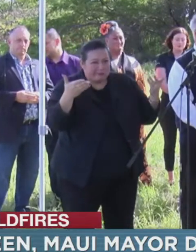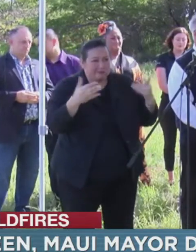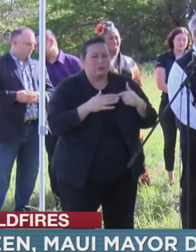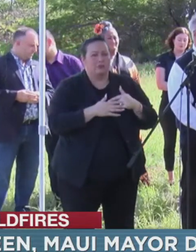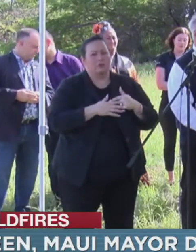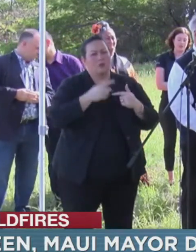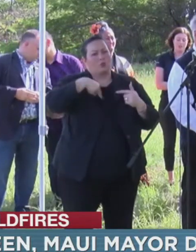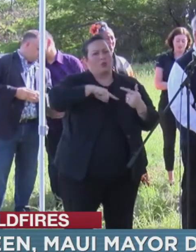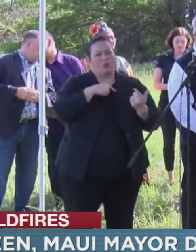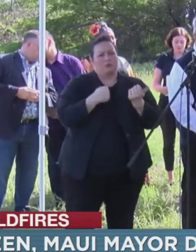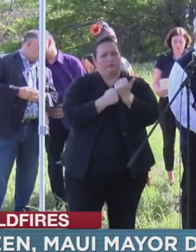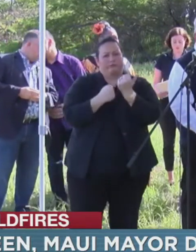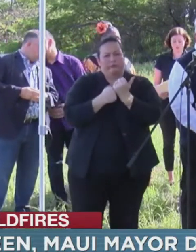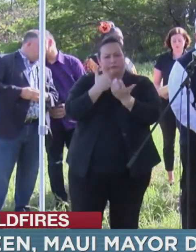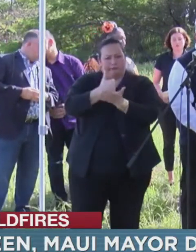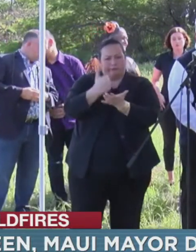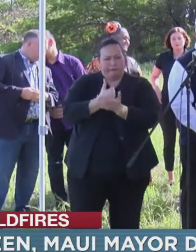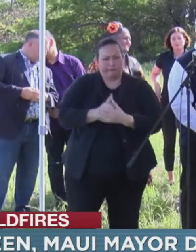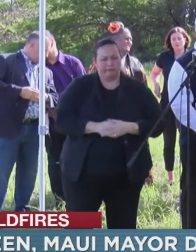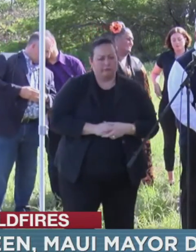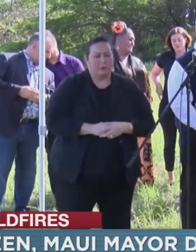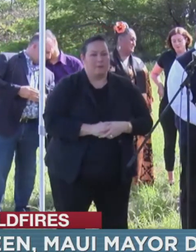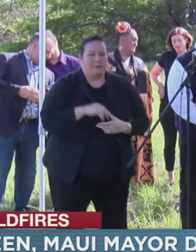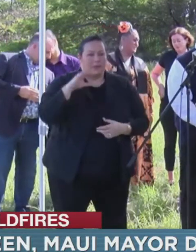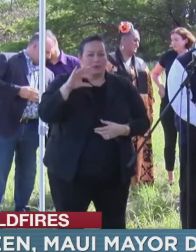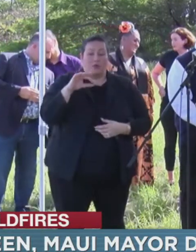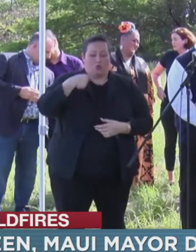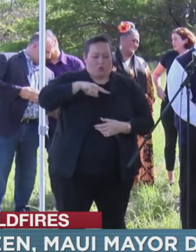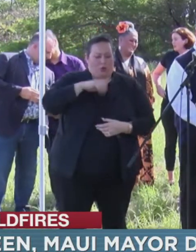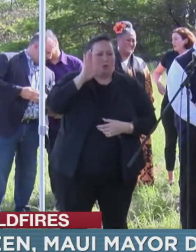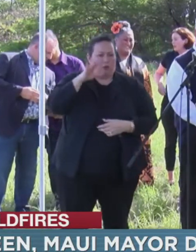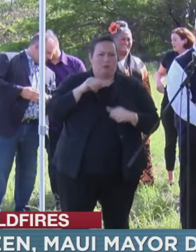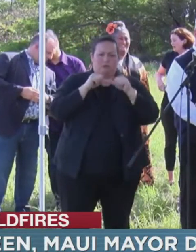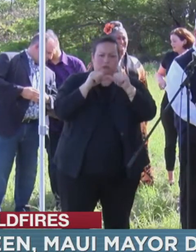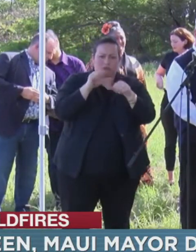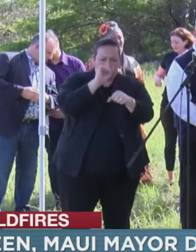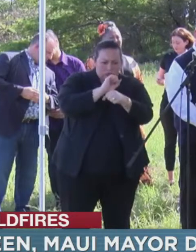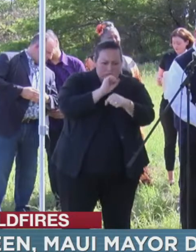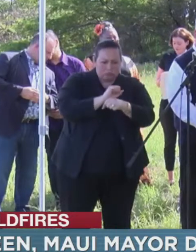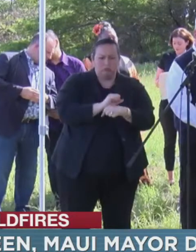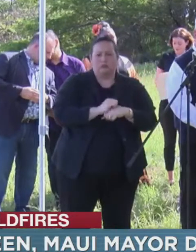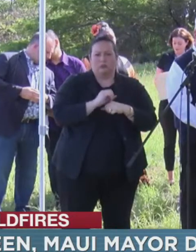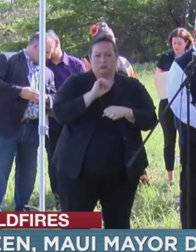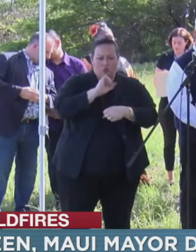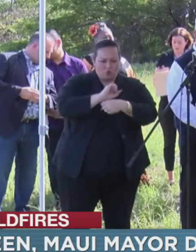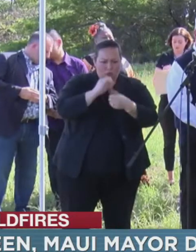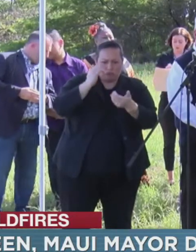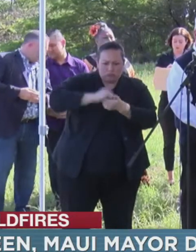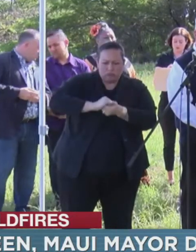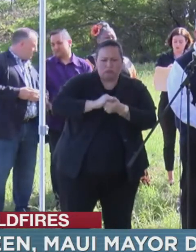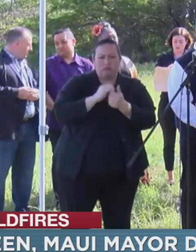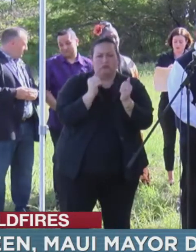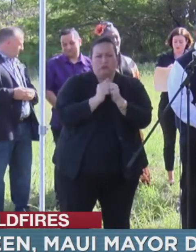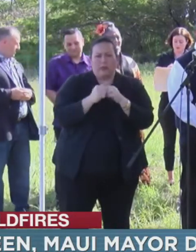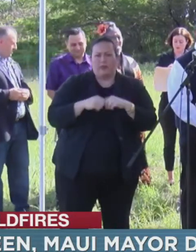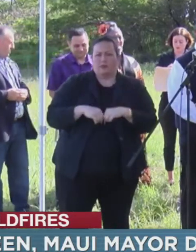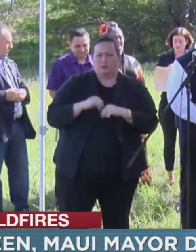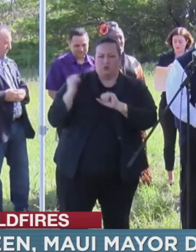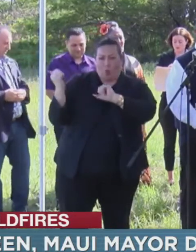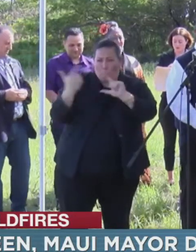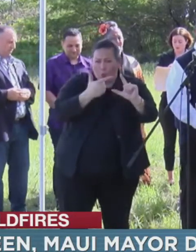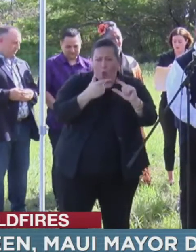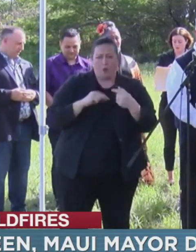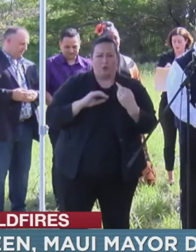housing resources to survivors. FEMA will continue working closely with state, county, ARC, and CNHA